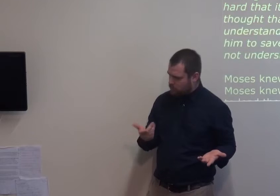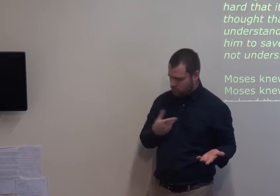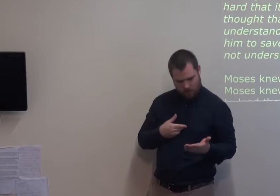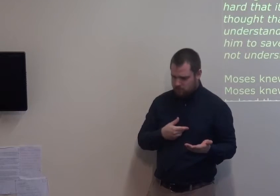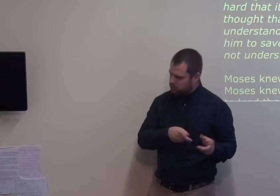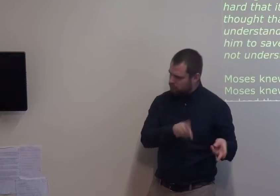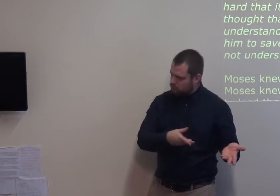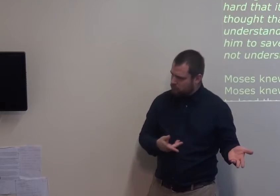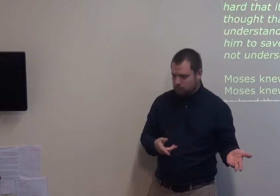but they did not understand.